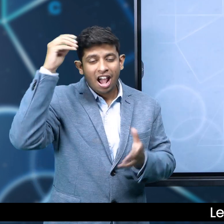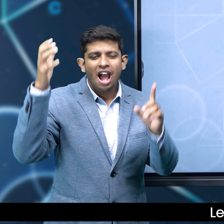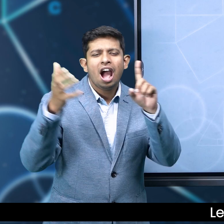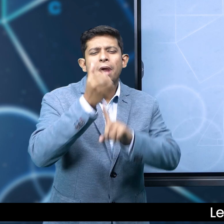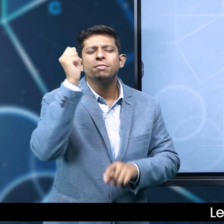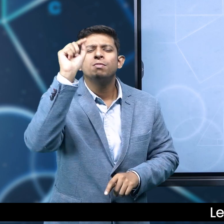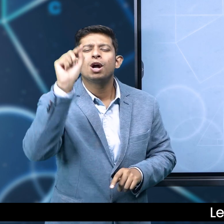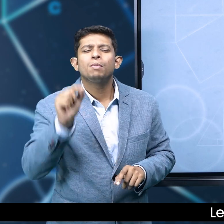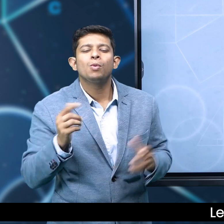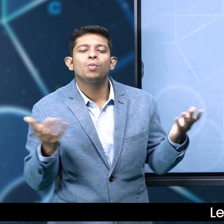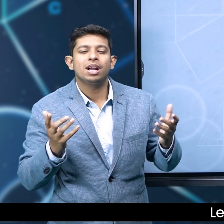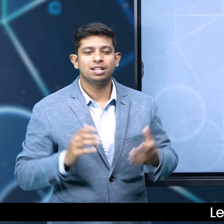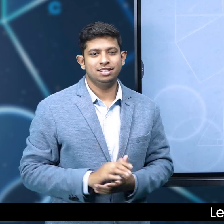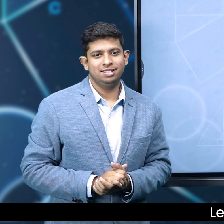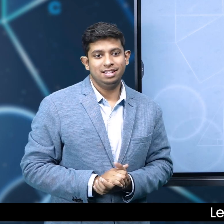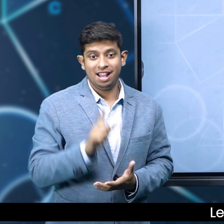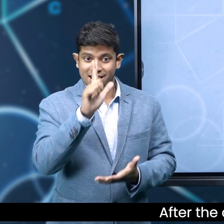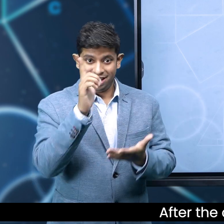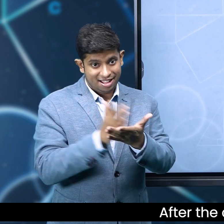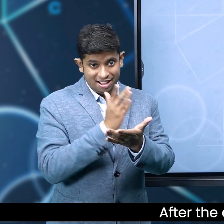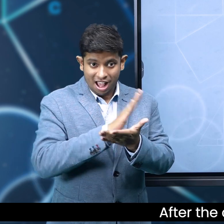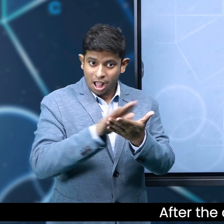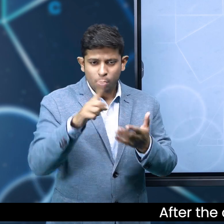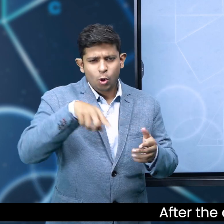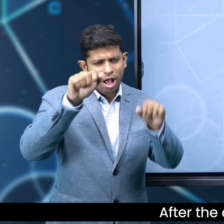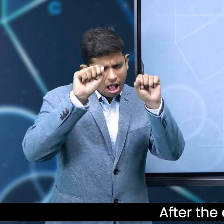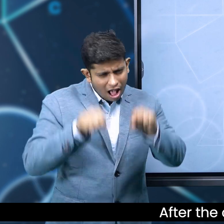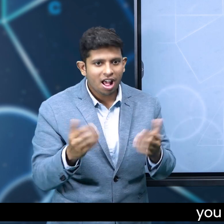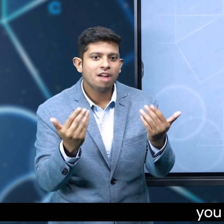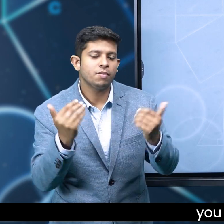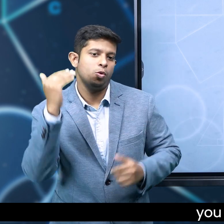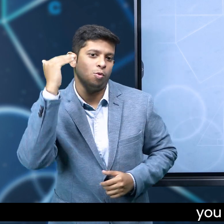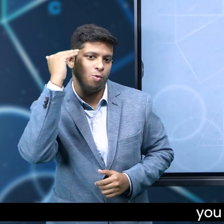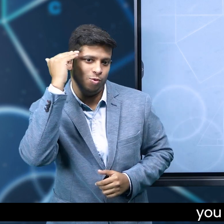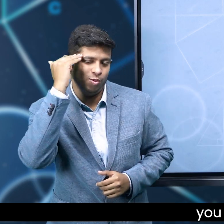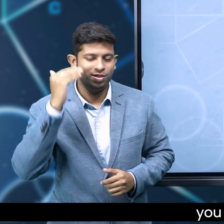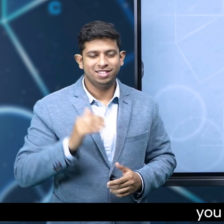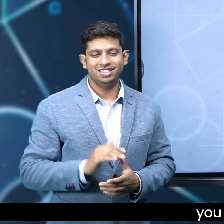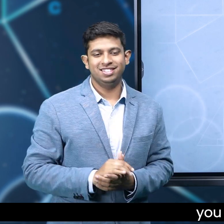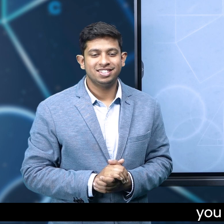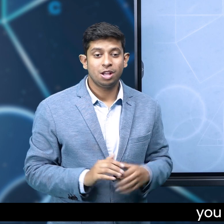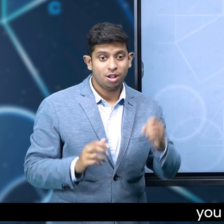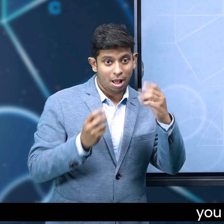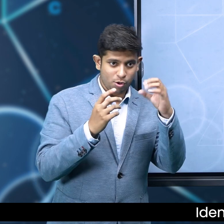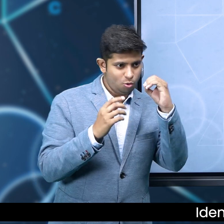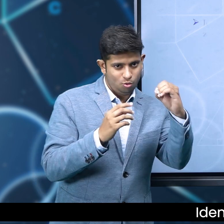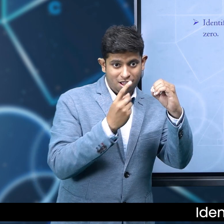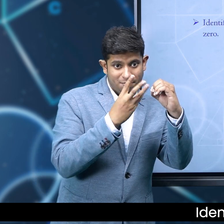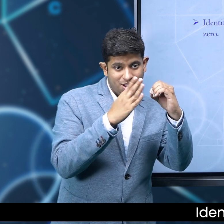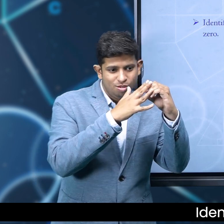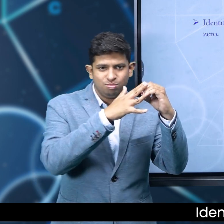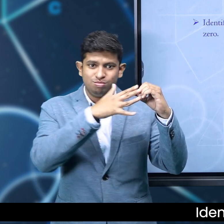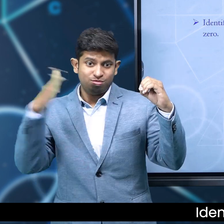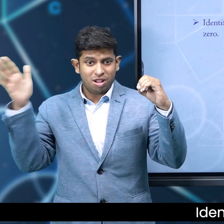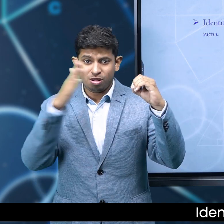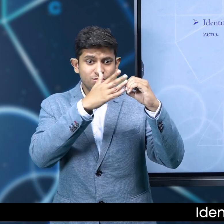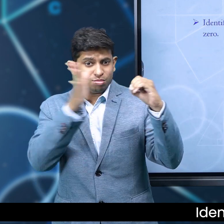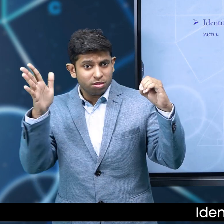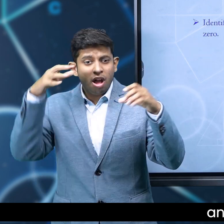Learning outcomes. After the completion of this lesson, you will be able to know: identify whole numbers and